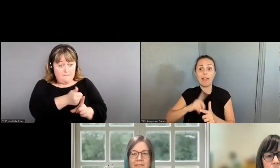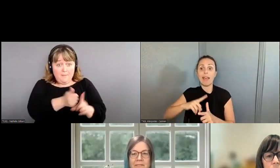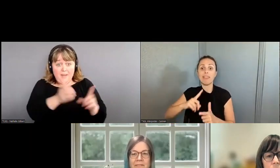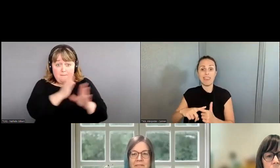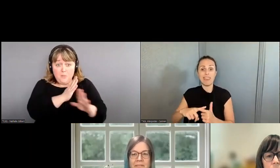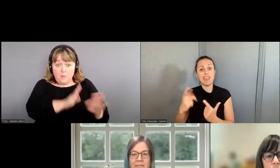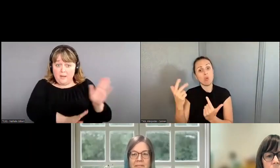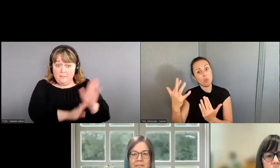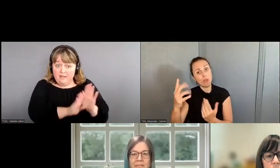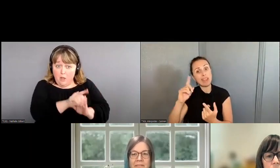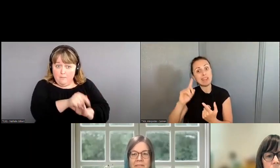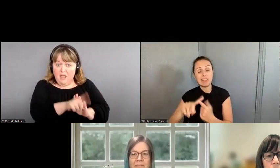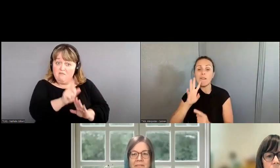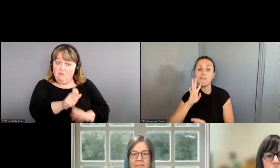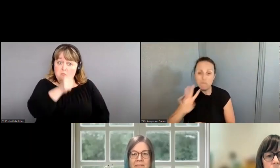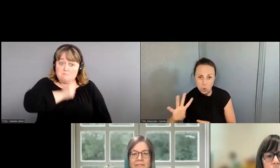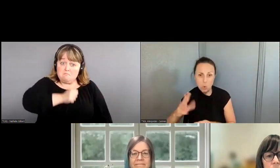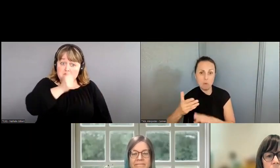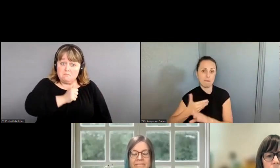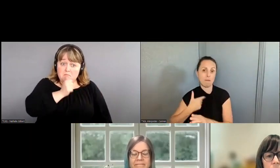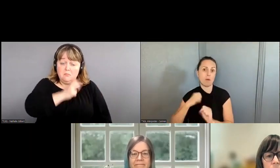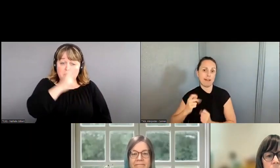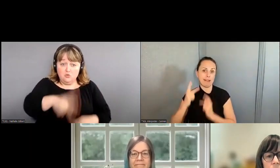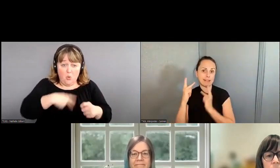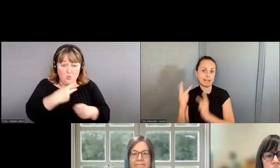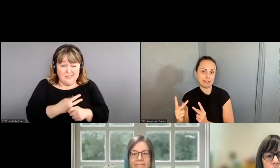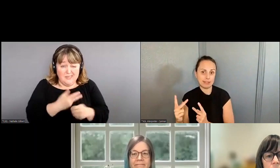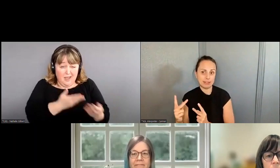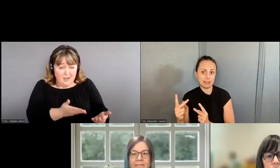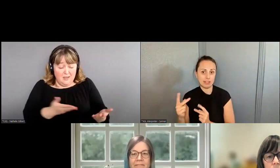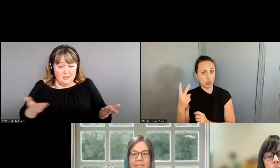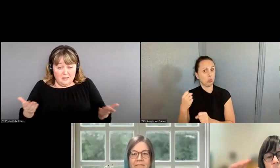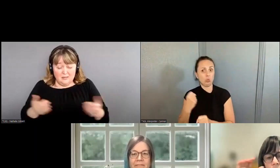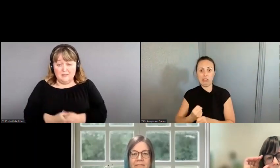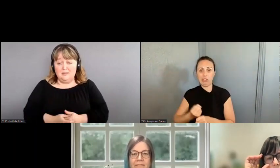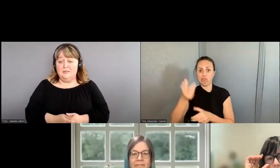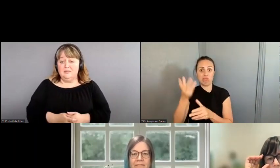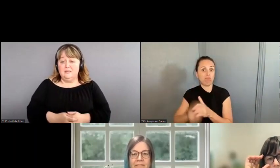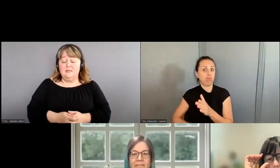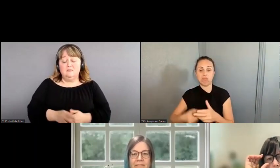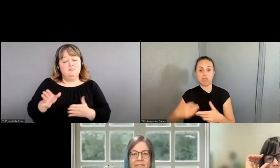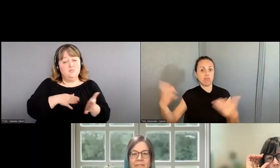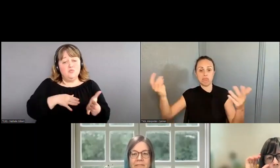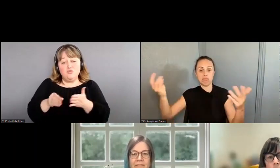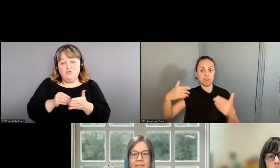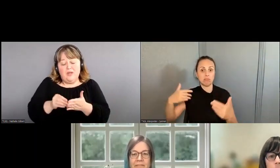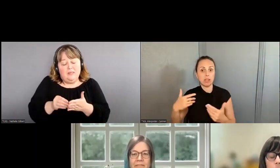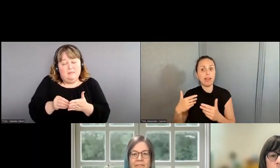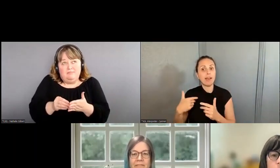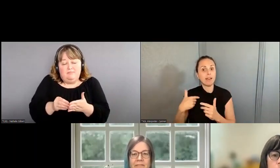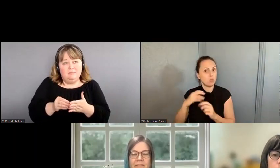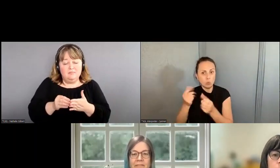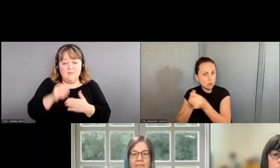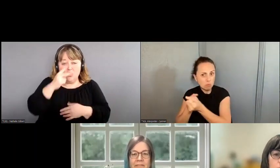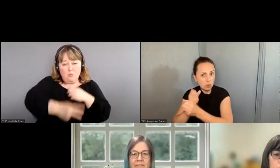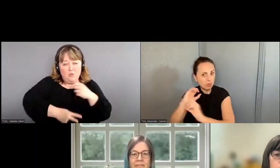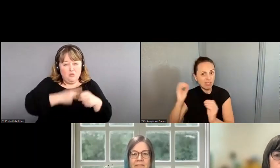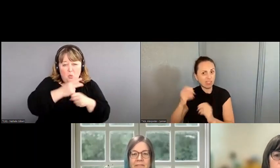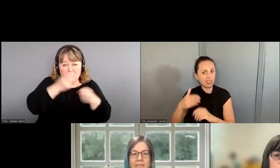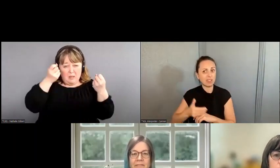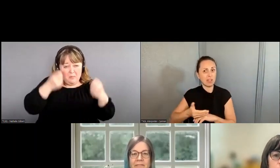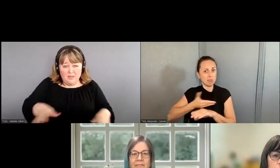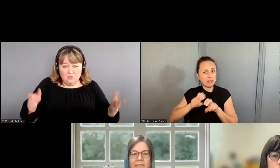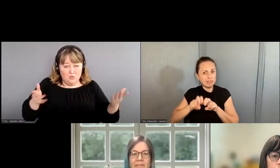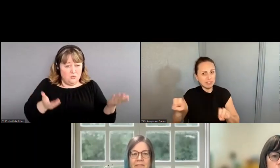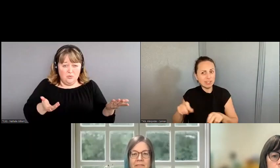4 before I can see them. And these 2 years are lost in what was mentioned in the previous panel for activities in